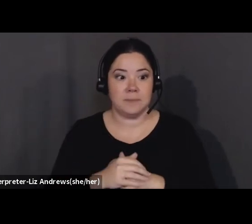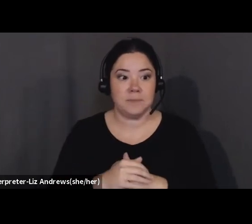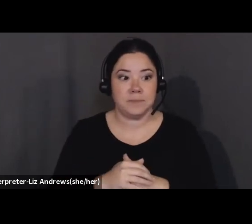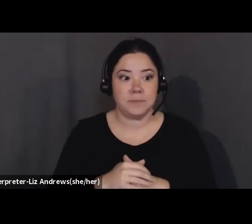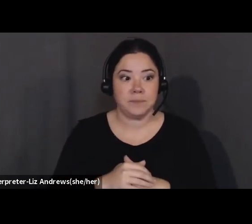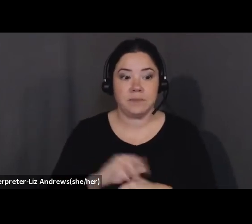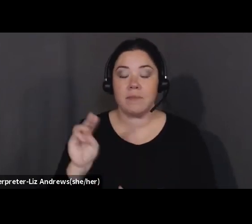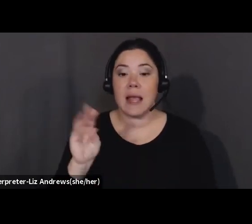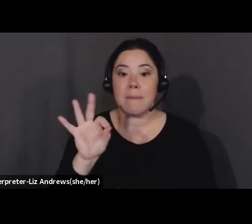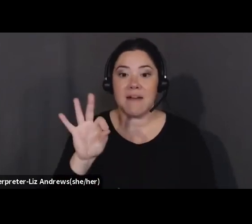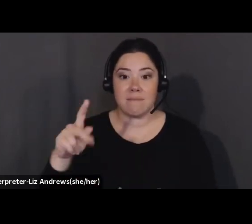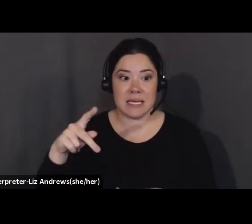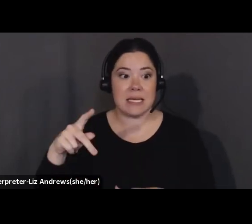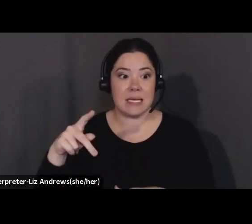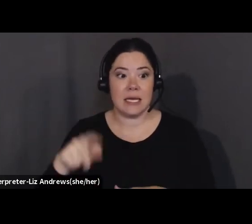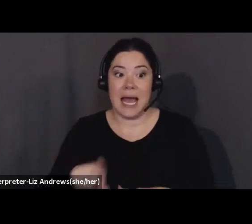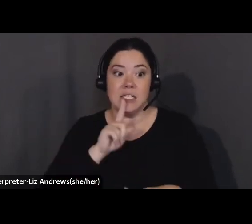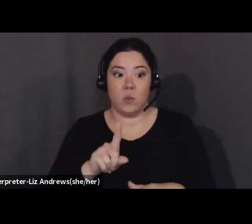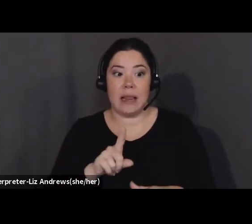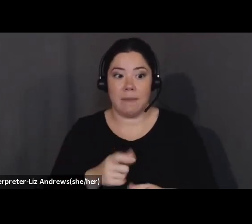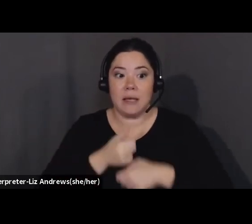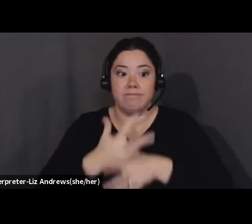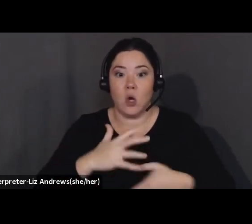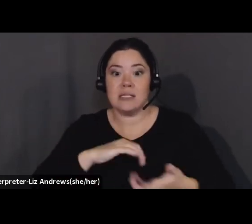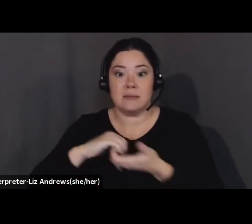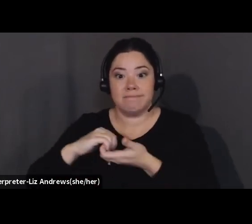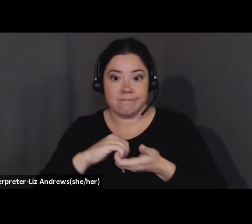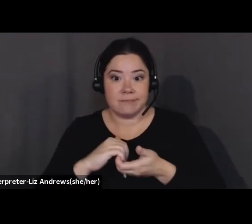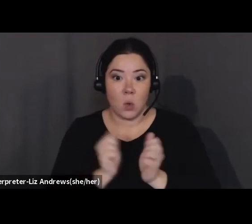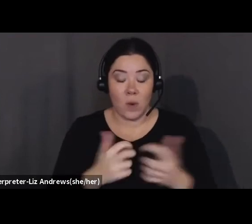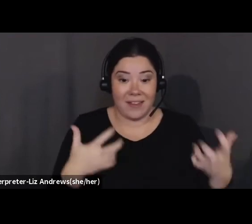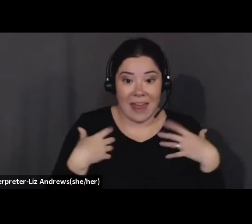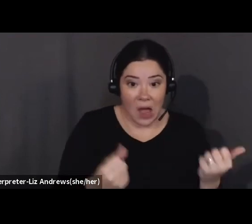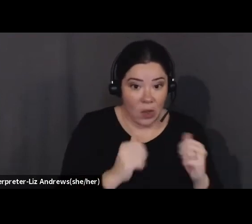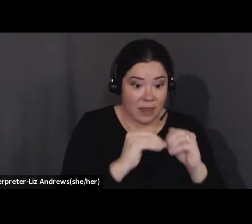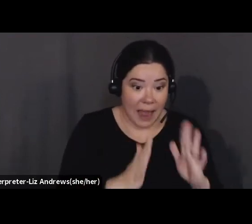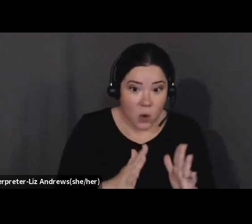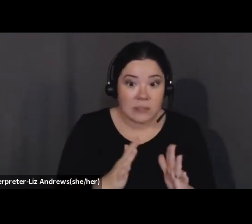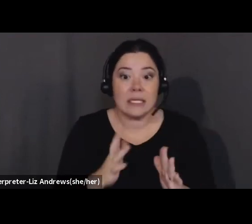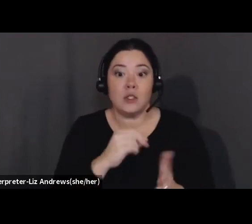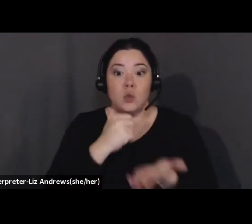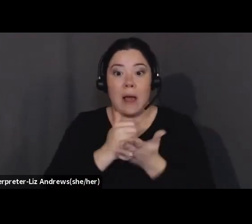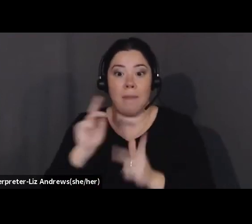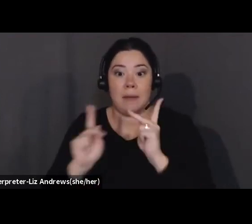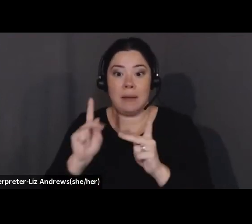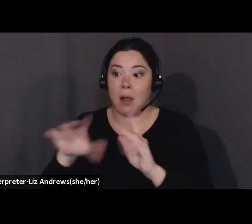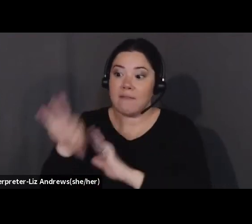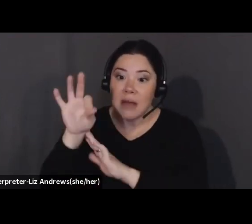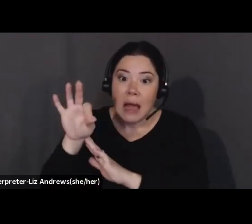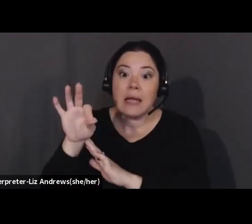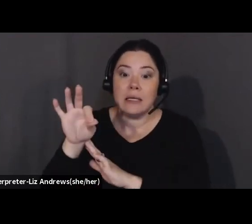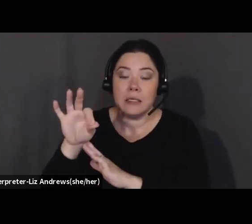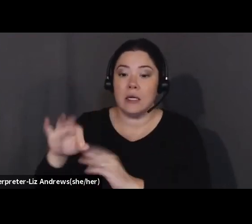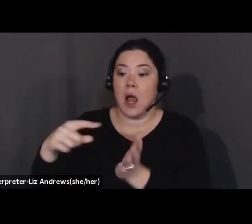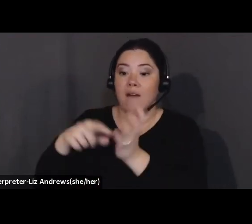interagency collaboration between health and housing to help individuals in institutions to locate and secure